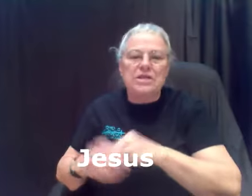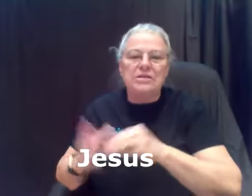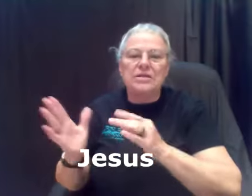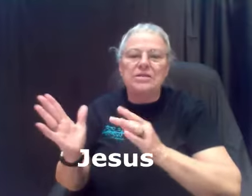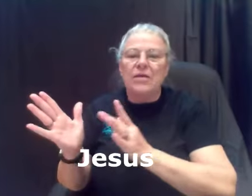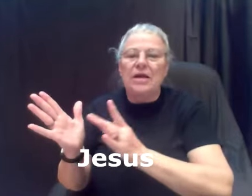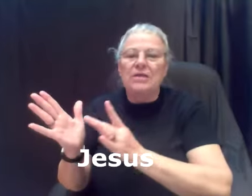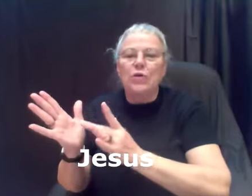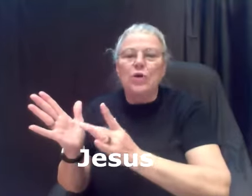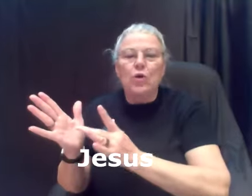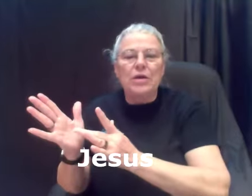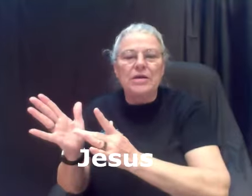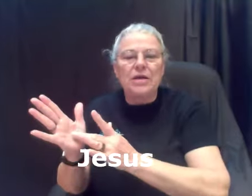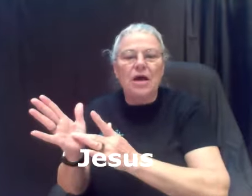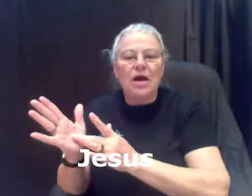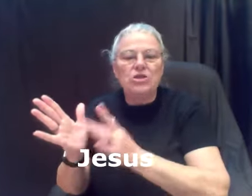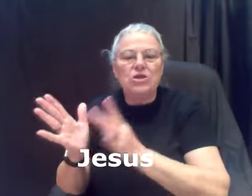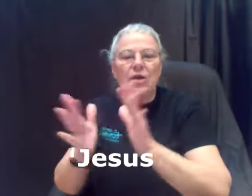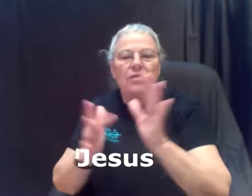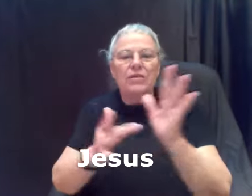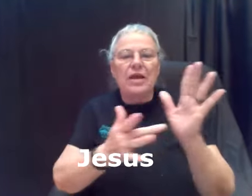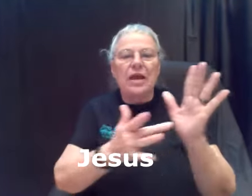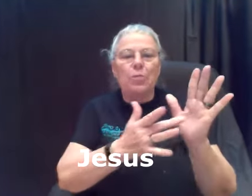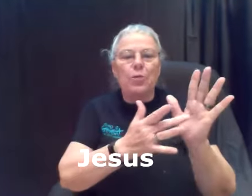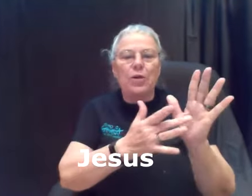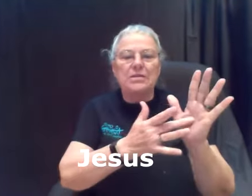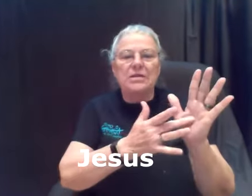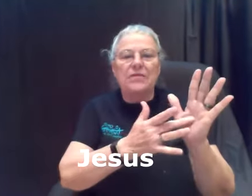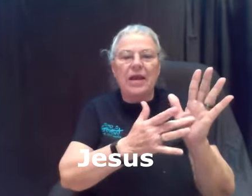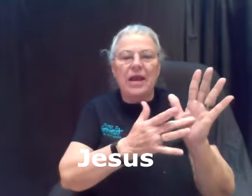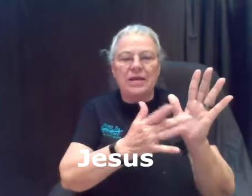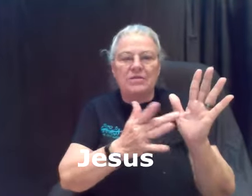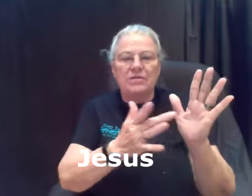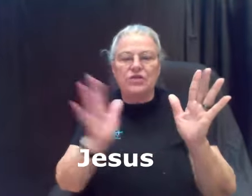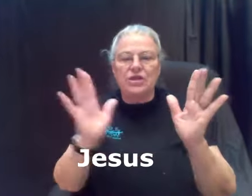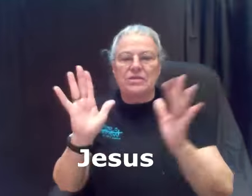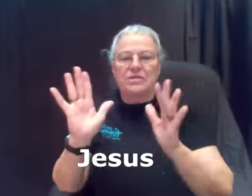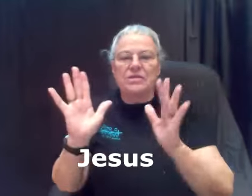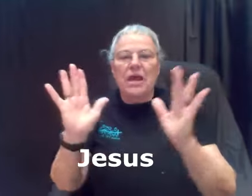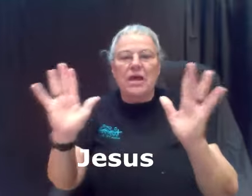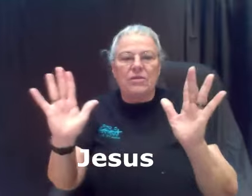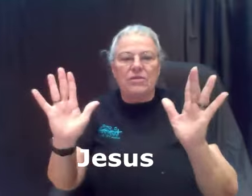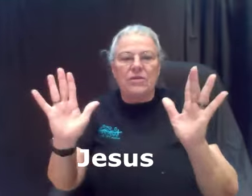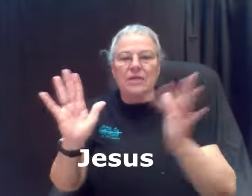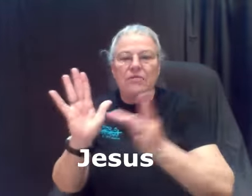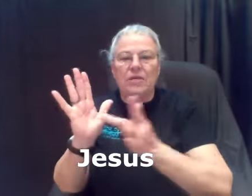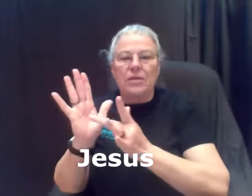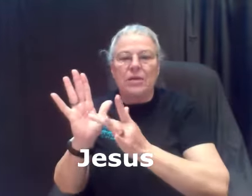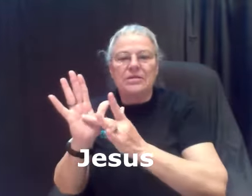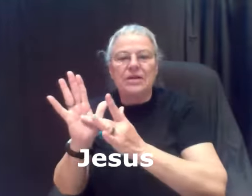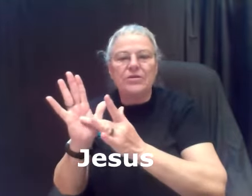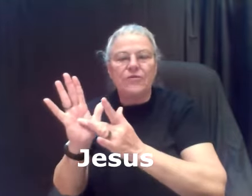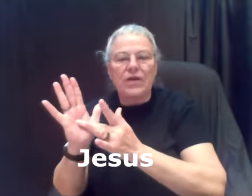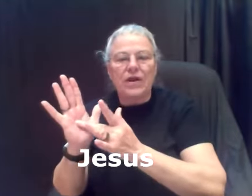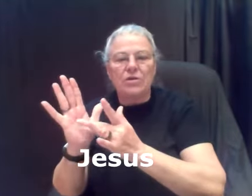Jesus, that's where you're going to touch the nail prints in the hands of Jesus. Think of the center finger